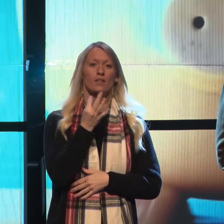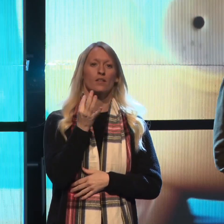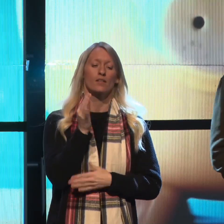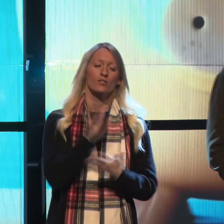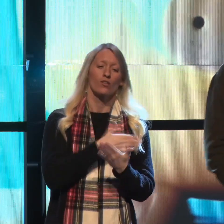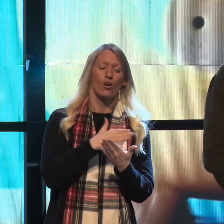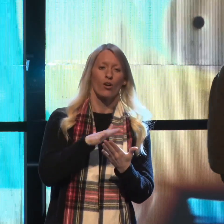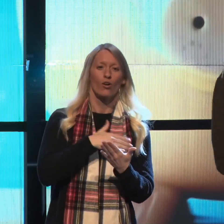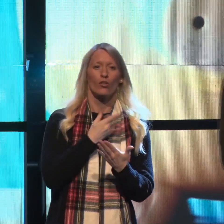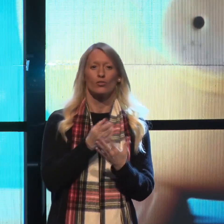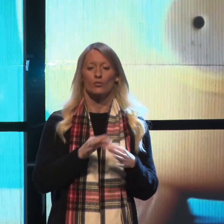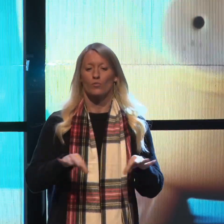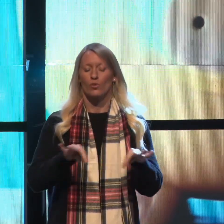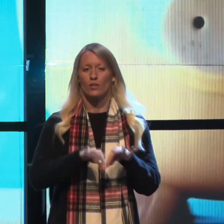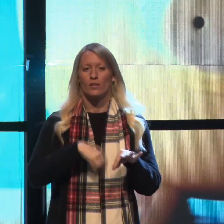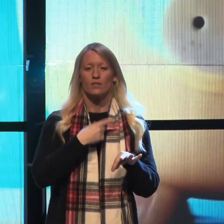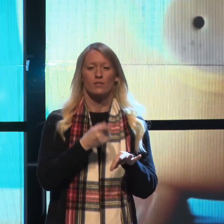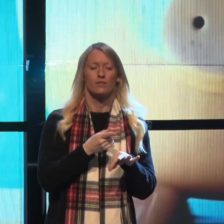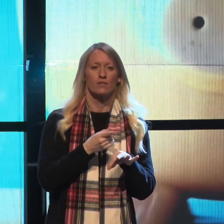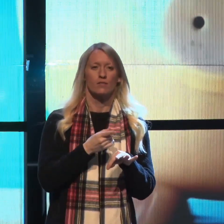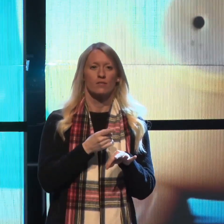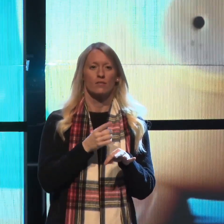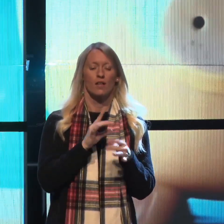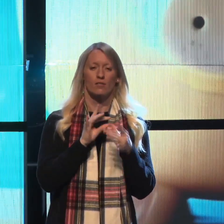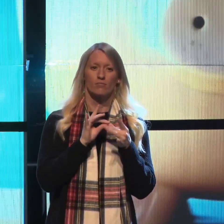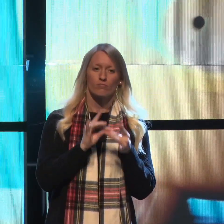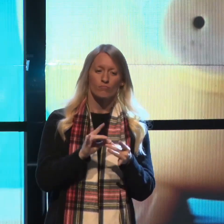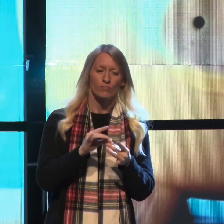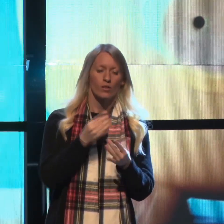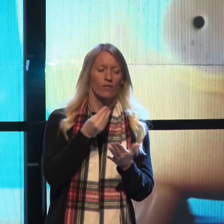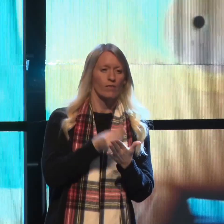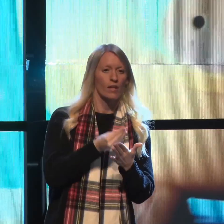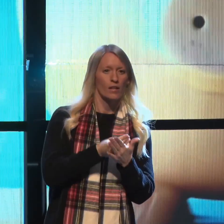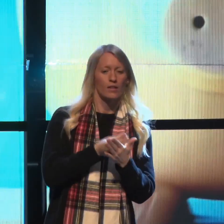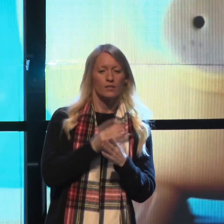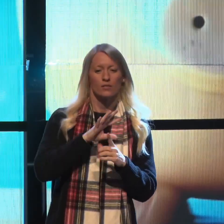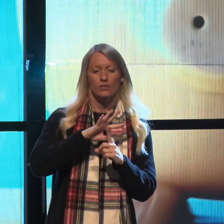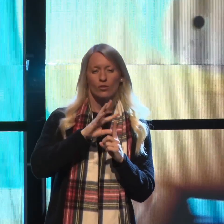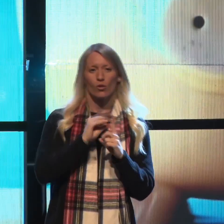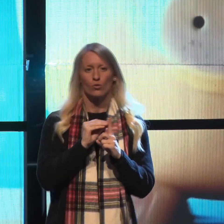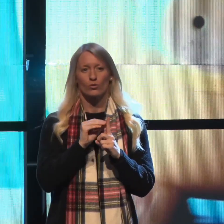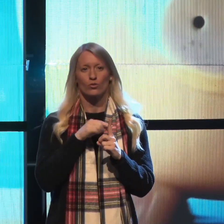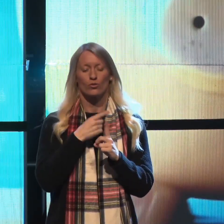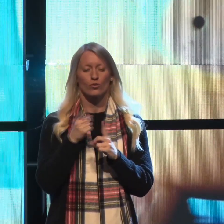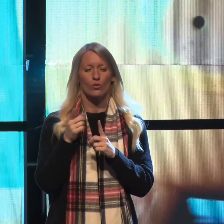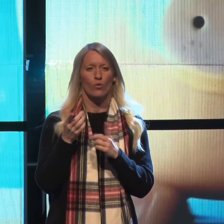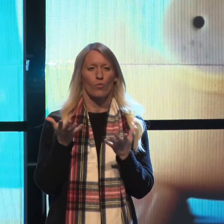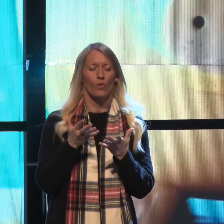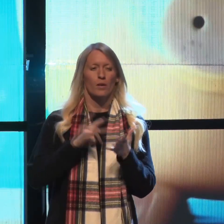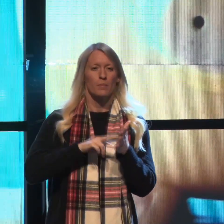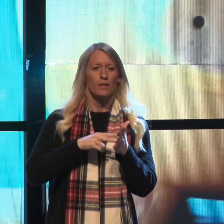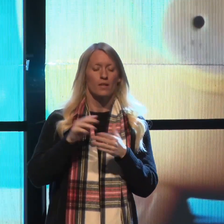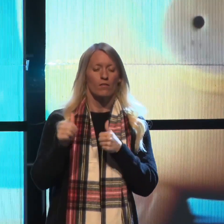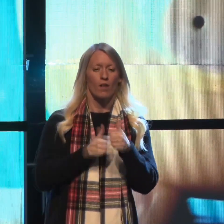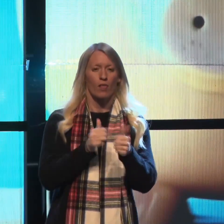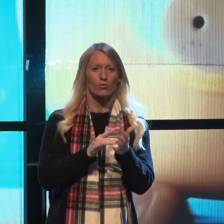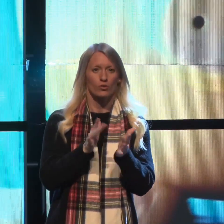whether it be around our finances or whether it be around our culture and what does it mean to follow Jesus in the midst of a world that is